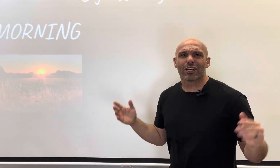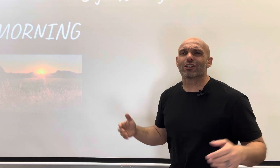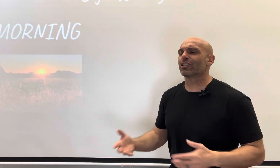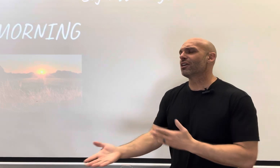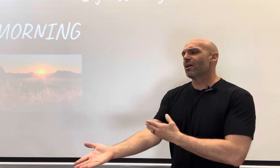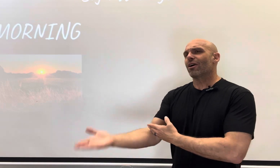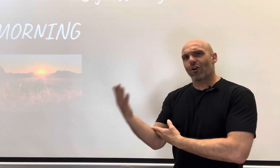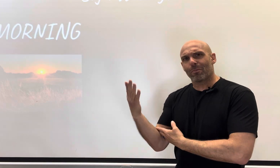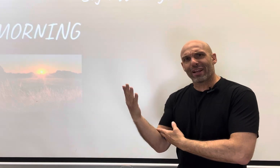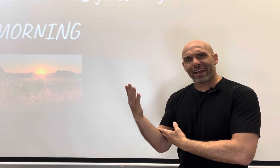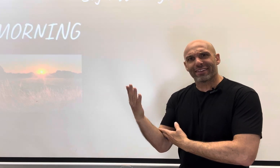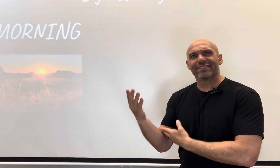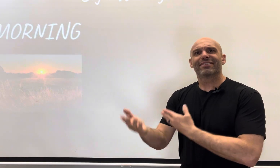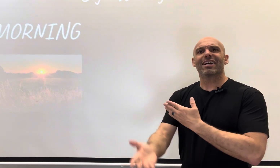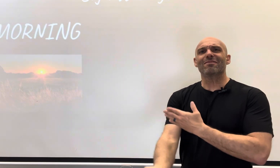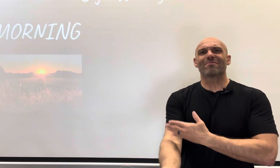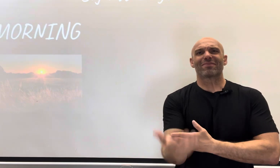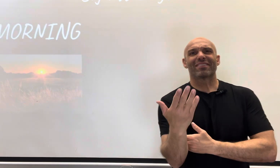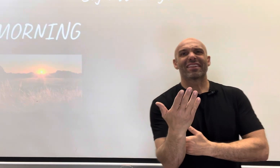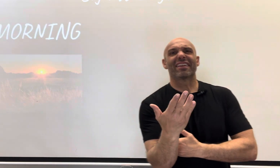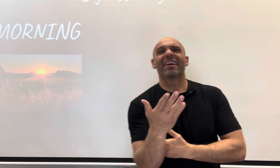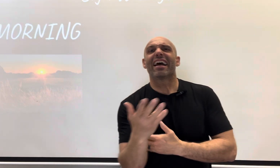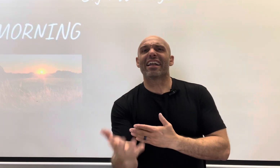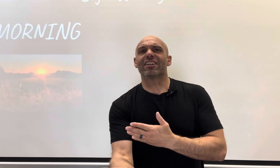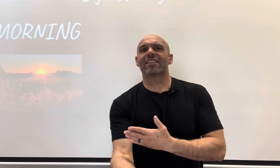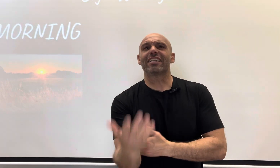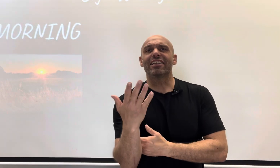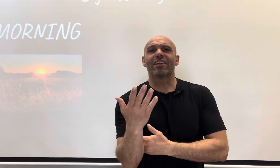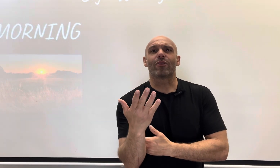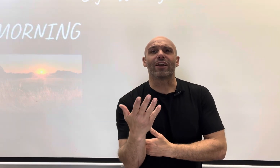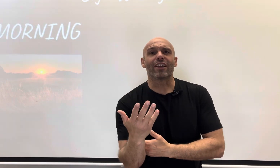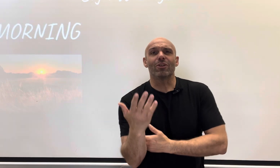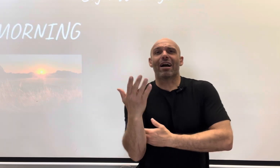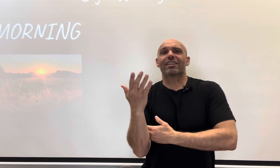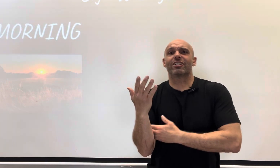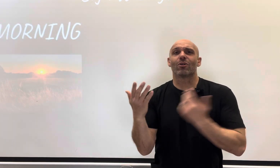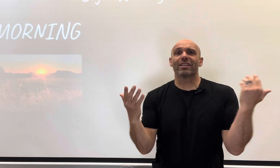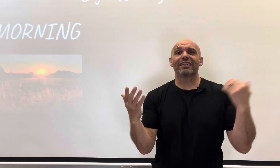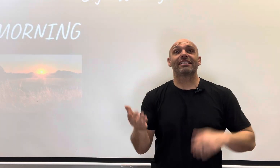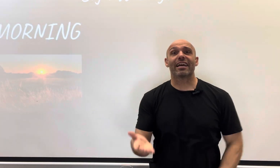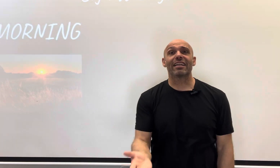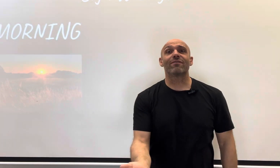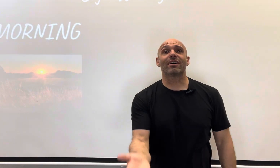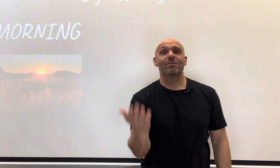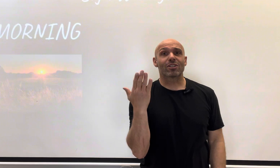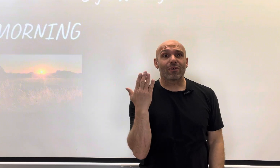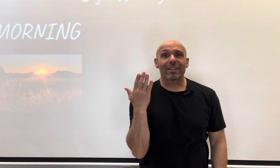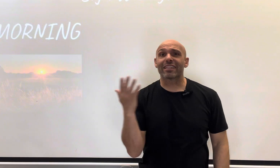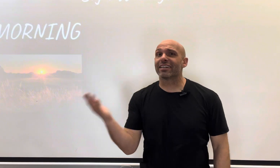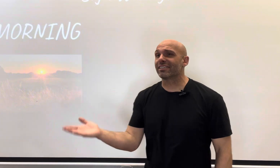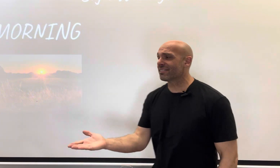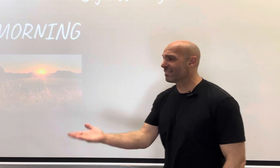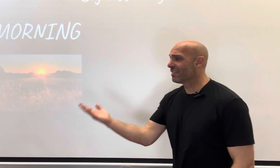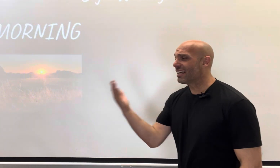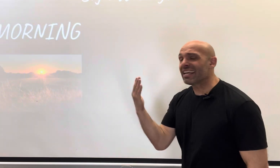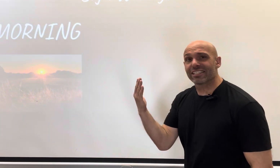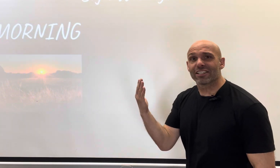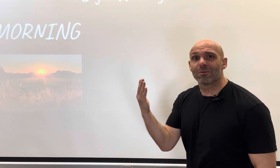gesture. Open hand, okay? And here's a neat little thing. You actually don't need this hand. If I'm just going like this, it's still